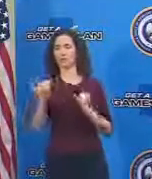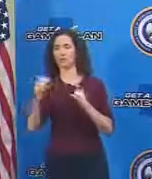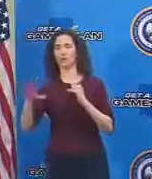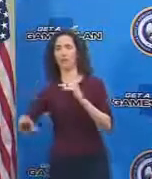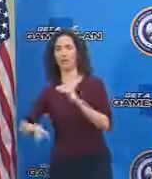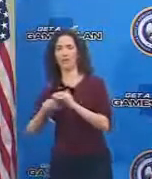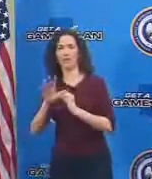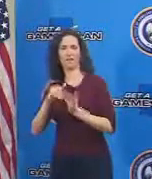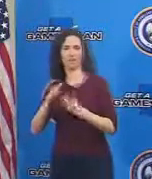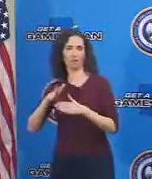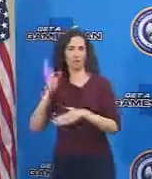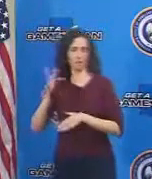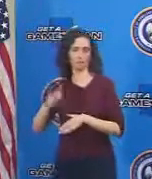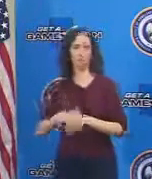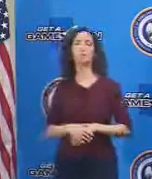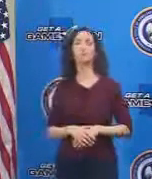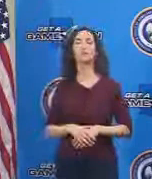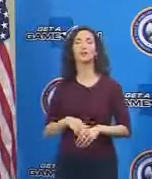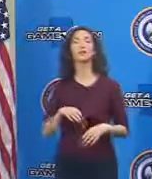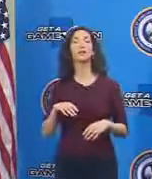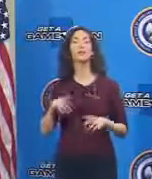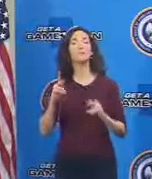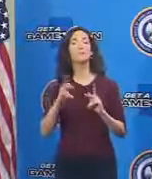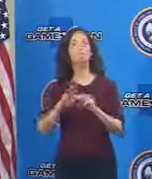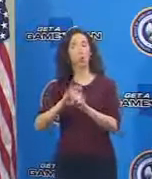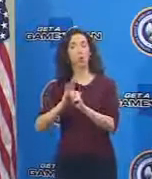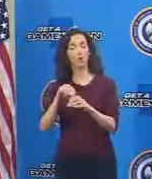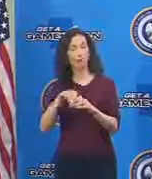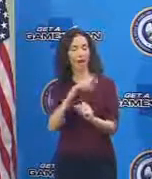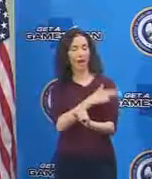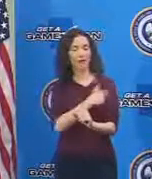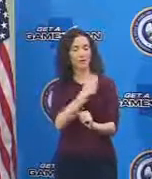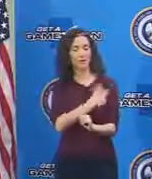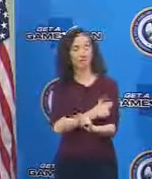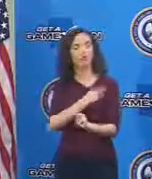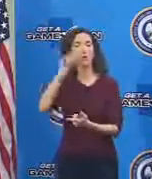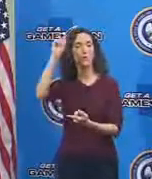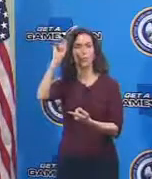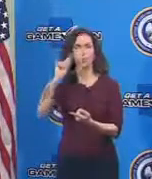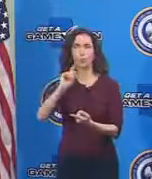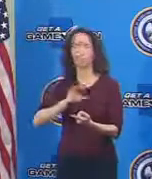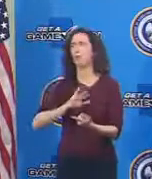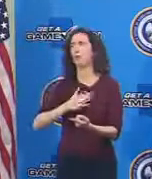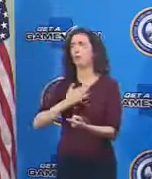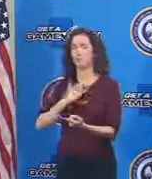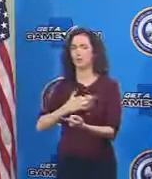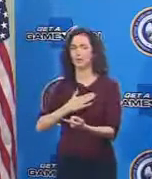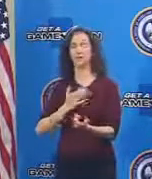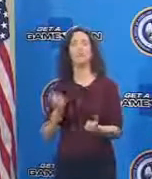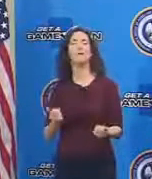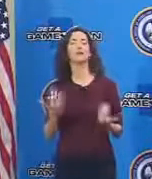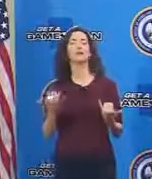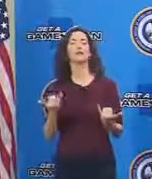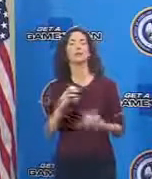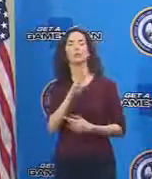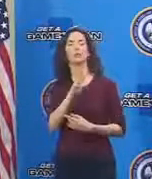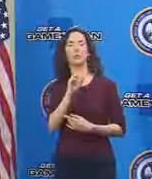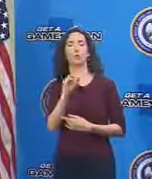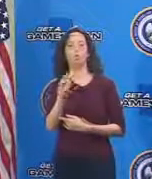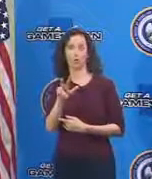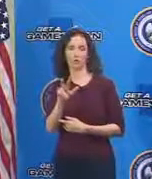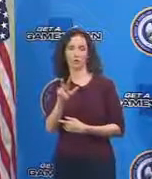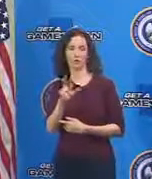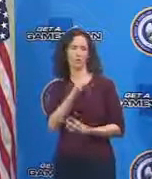Hospitalizations due to COVID have trended downward. We're very thankful of that. They're now at 2,003.